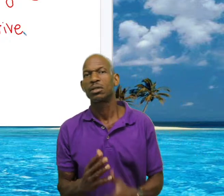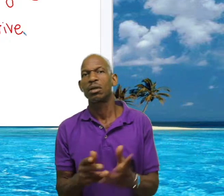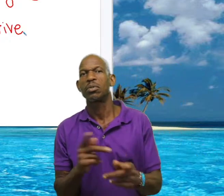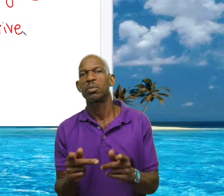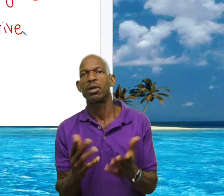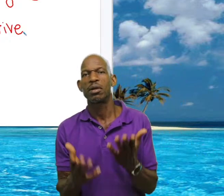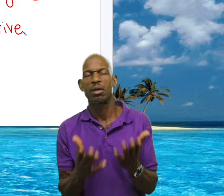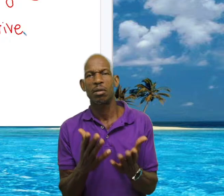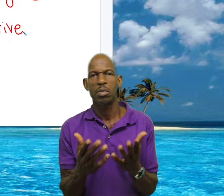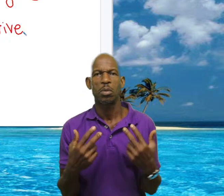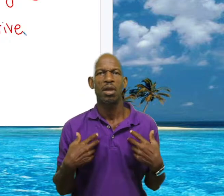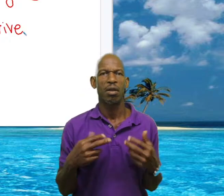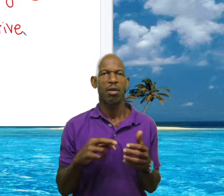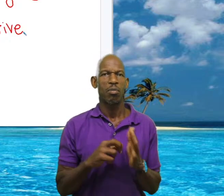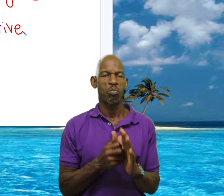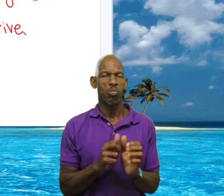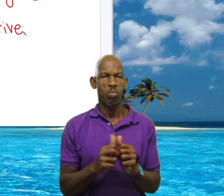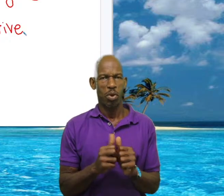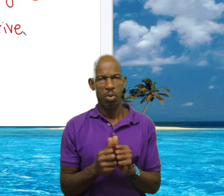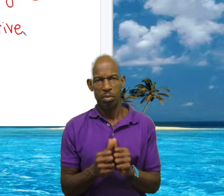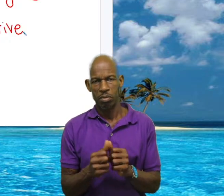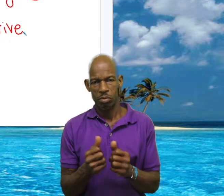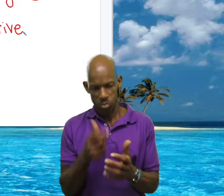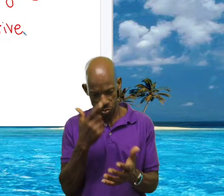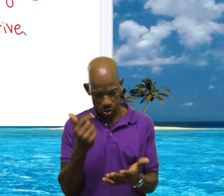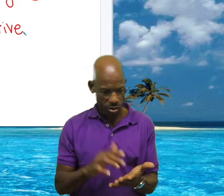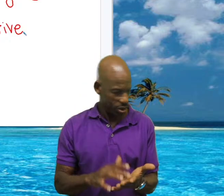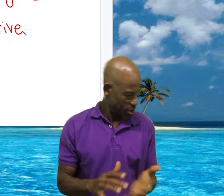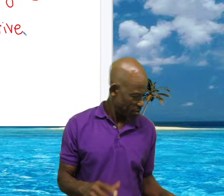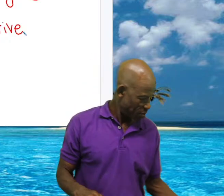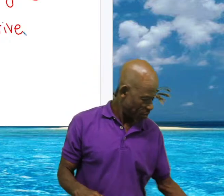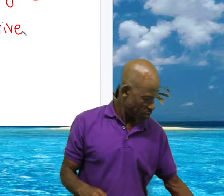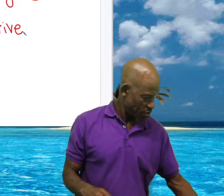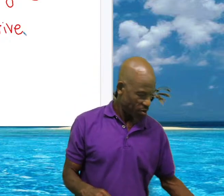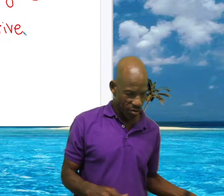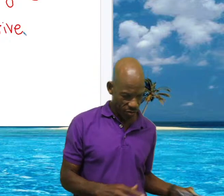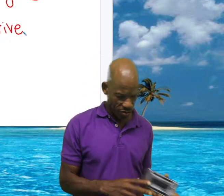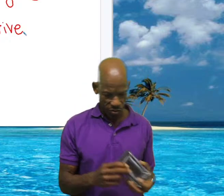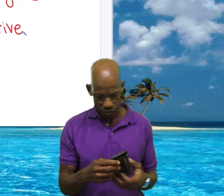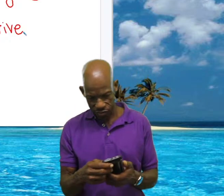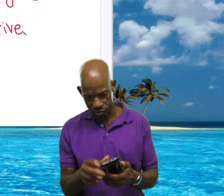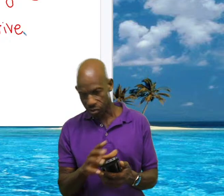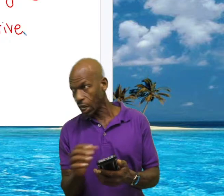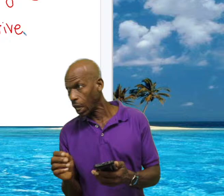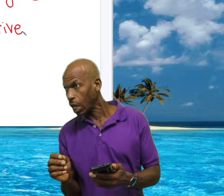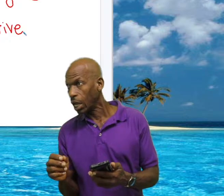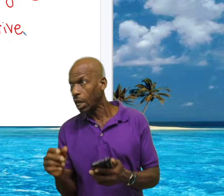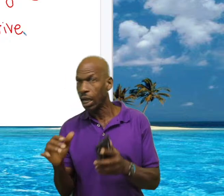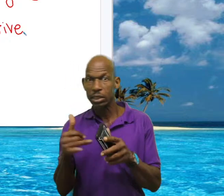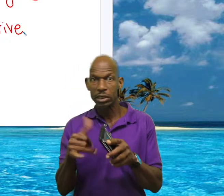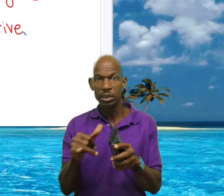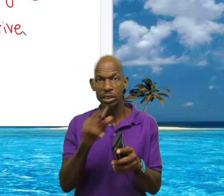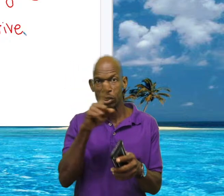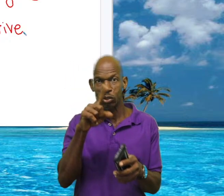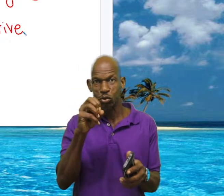So I wouldn't pressure you all too much. Those who cannot do both at the same time. So we have drive and we